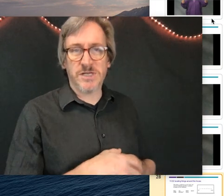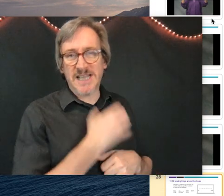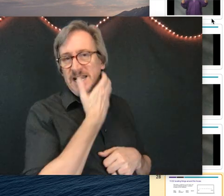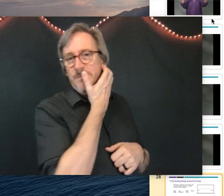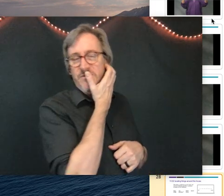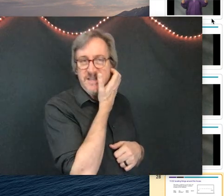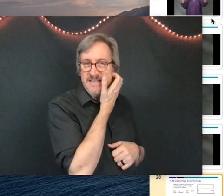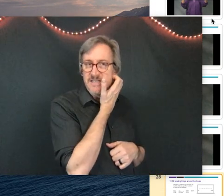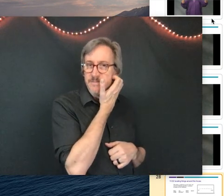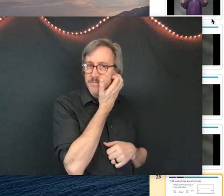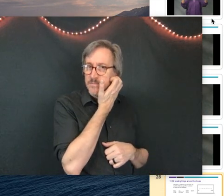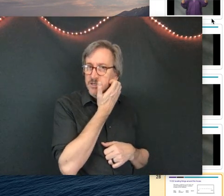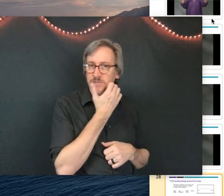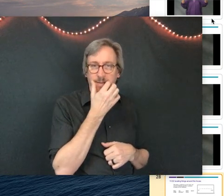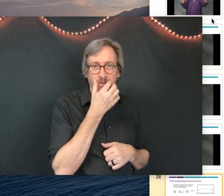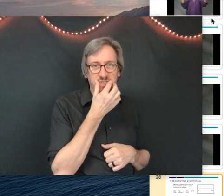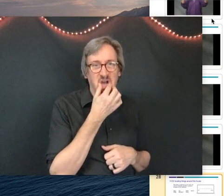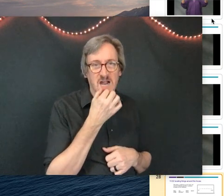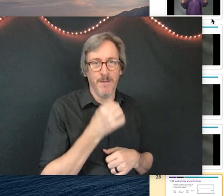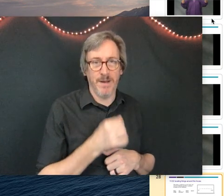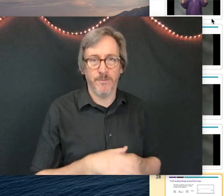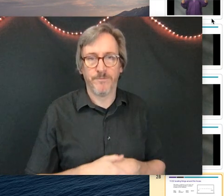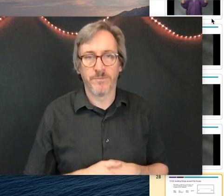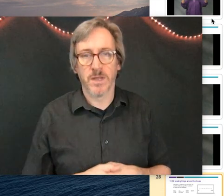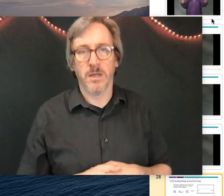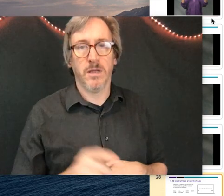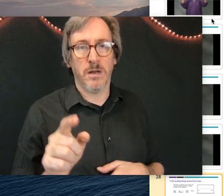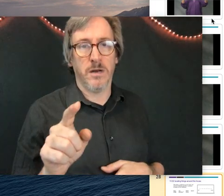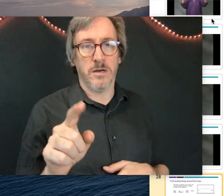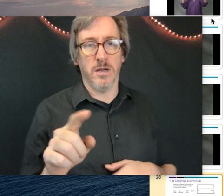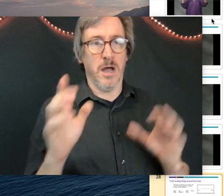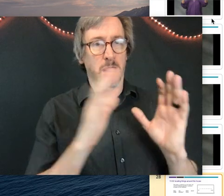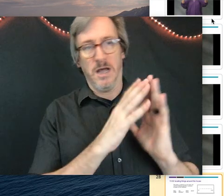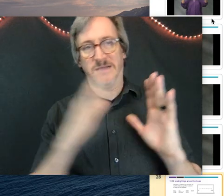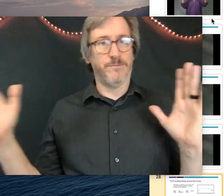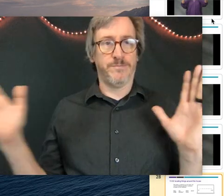So we're setting up for this to be able to talk about